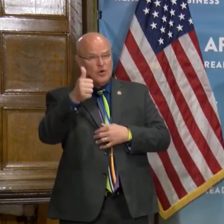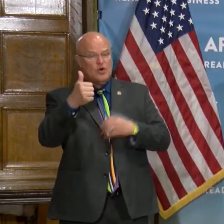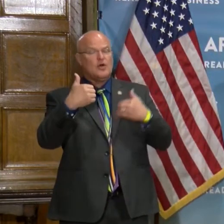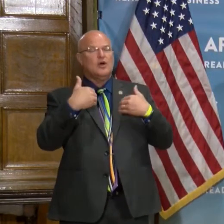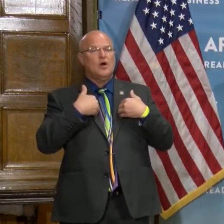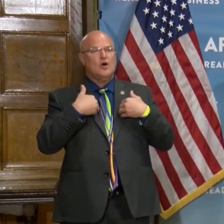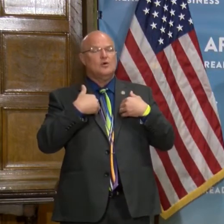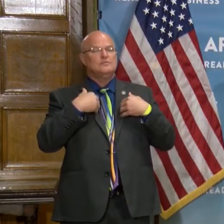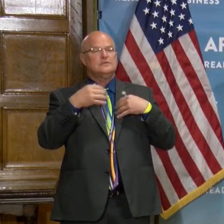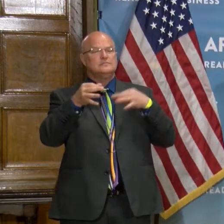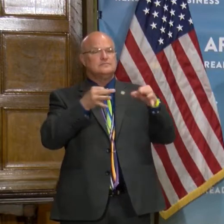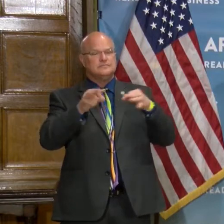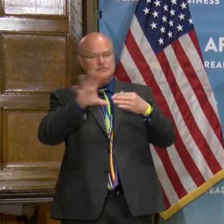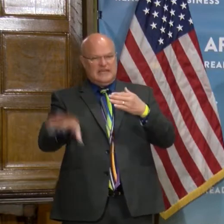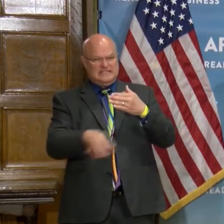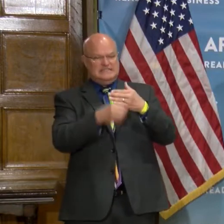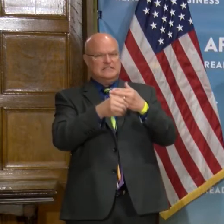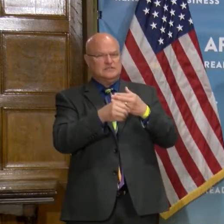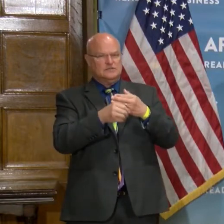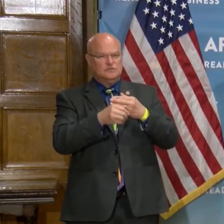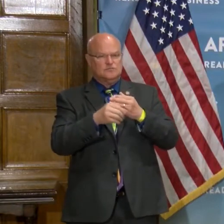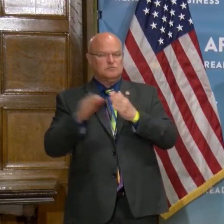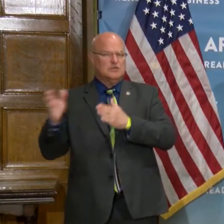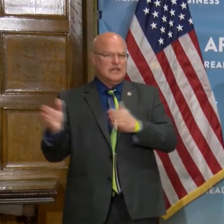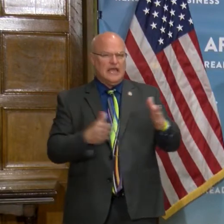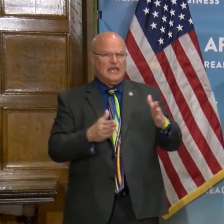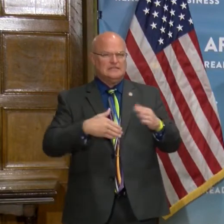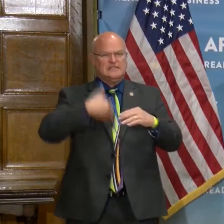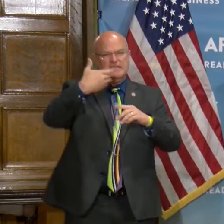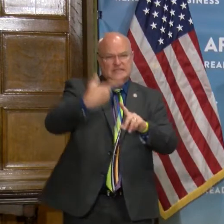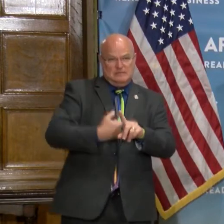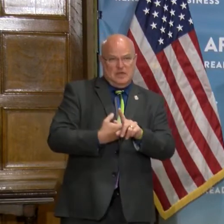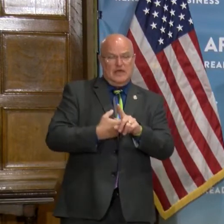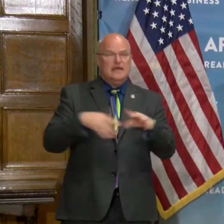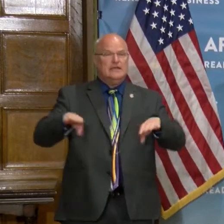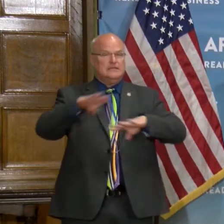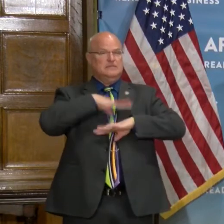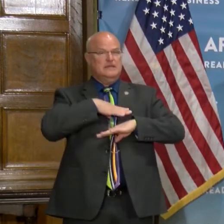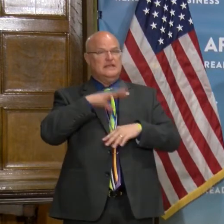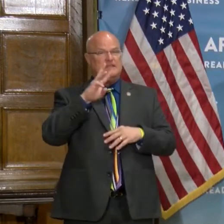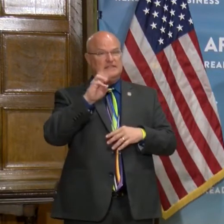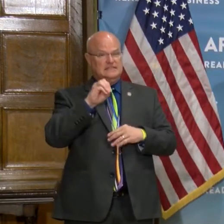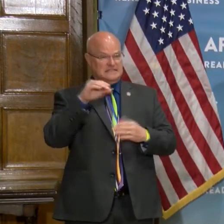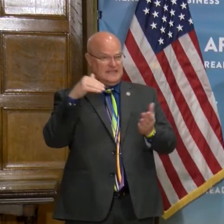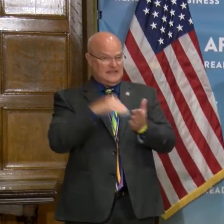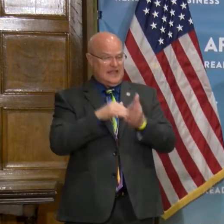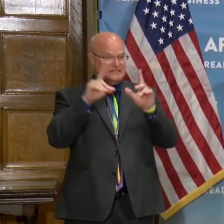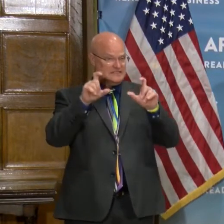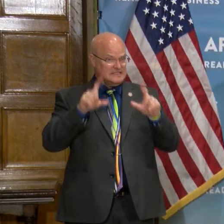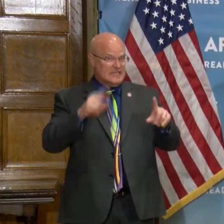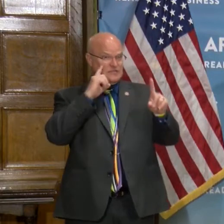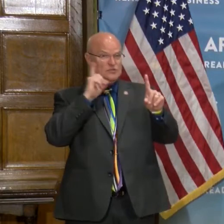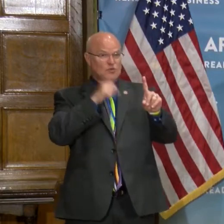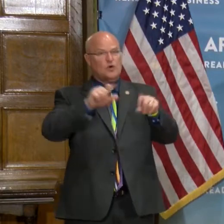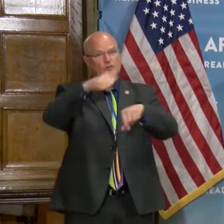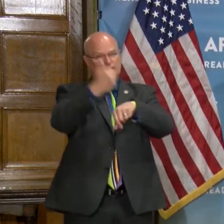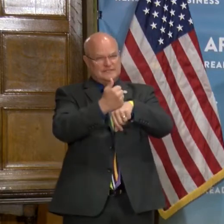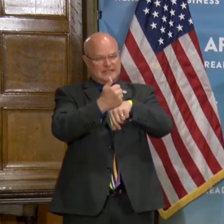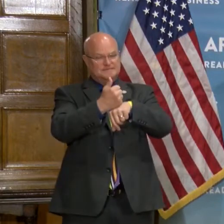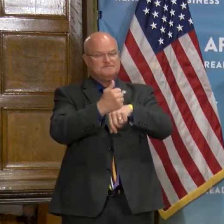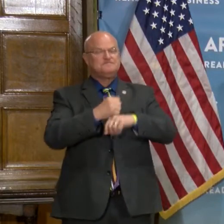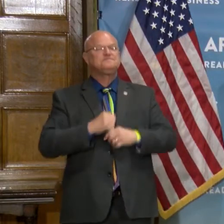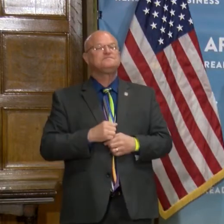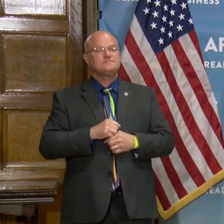outline additional initiatives over the rest of the month to meet our 60,000 test goal that we have